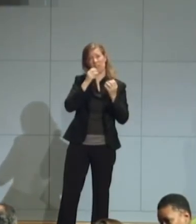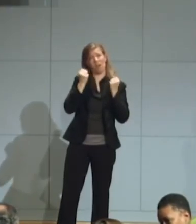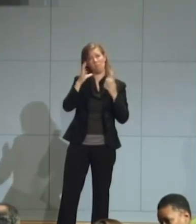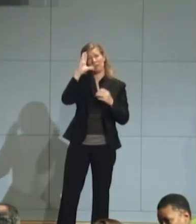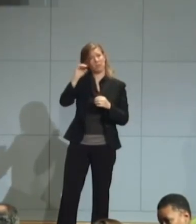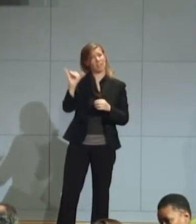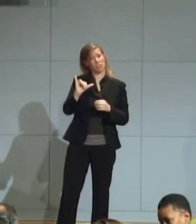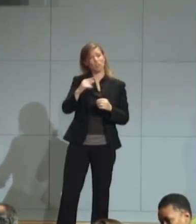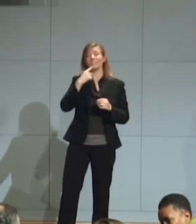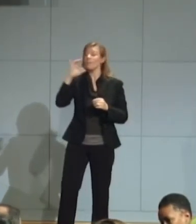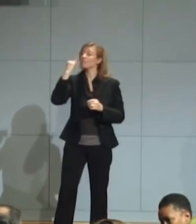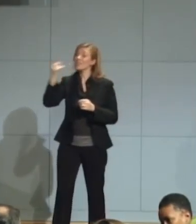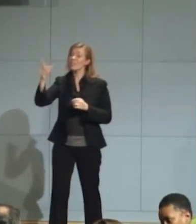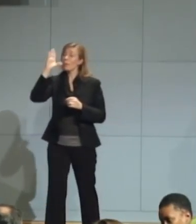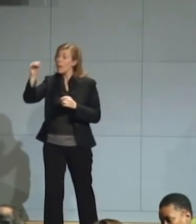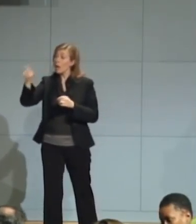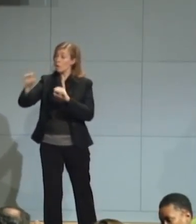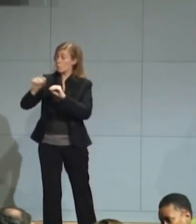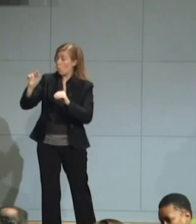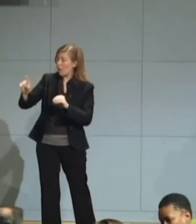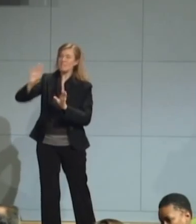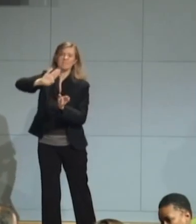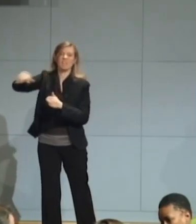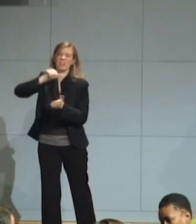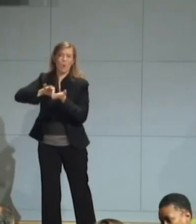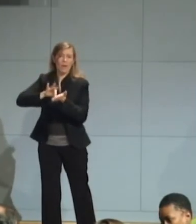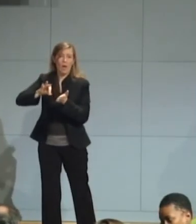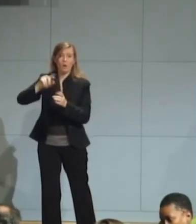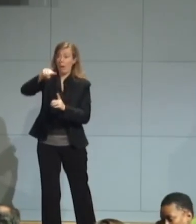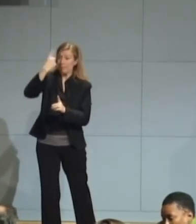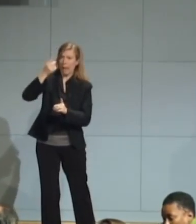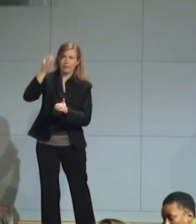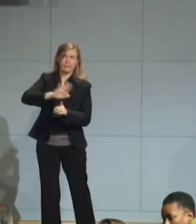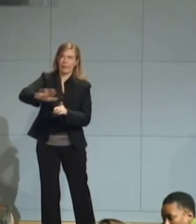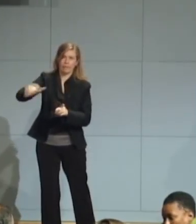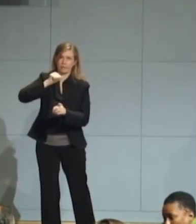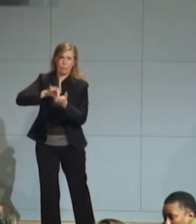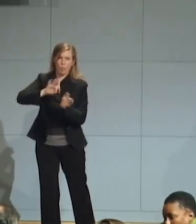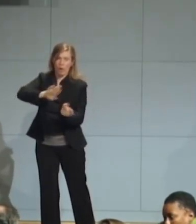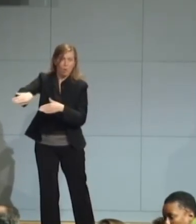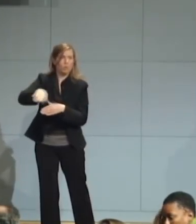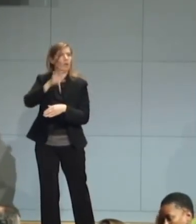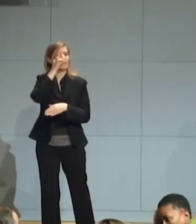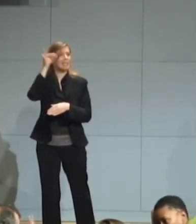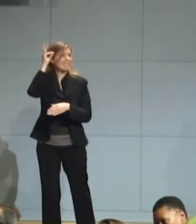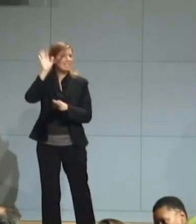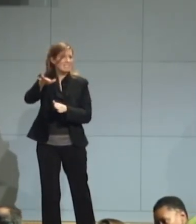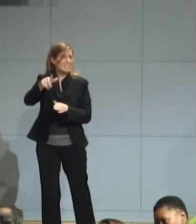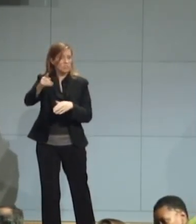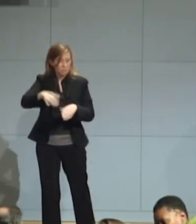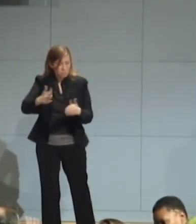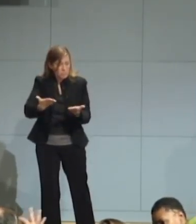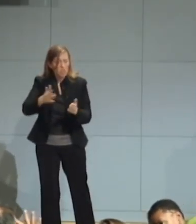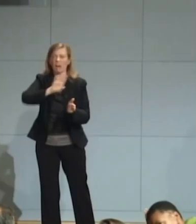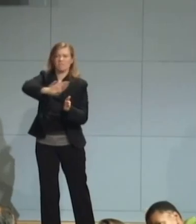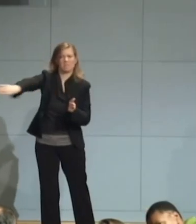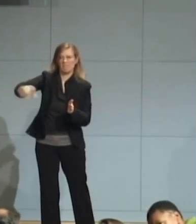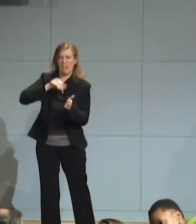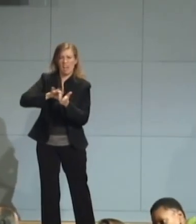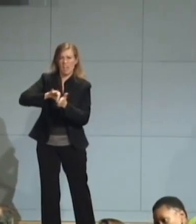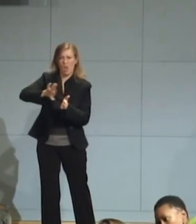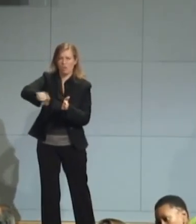inequality, it also produced the prejudices themselves that continue to contribute to that